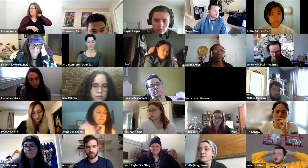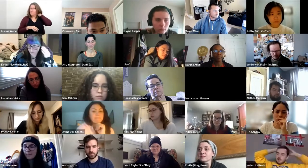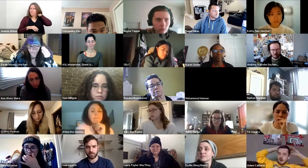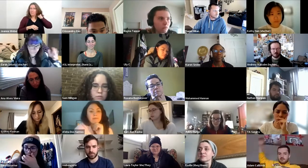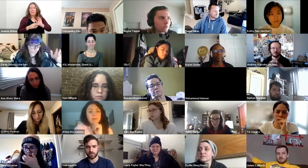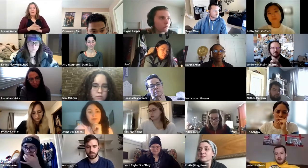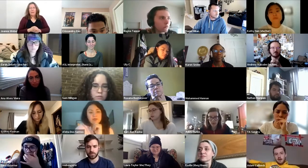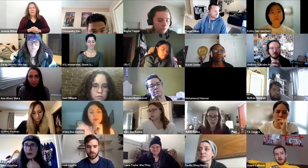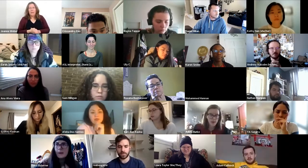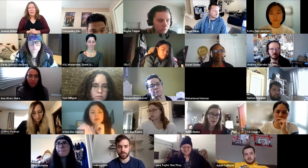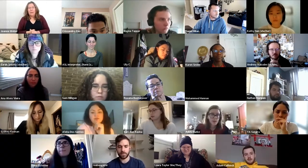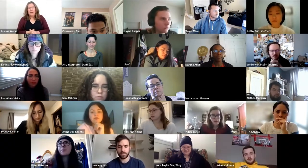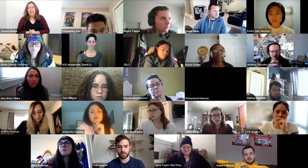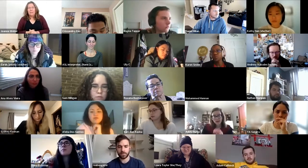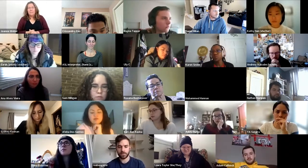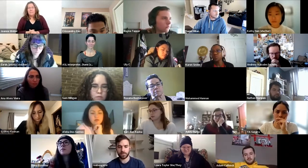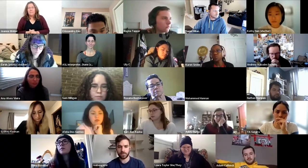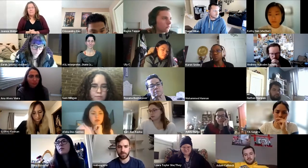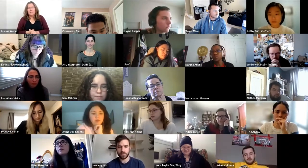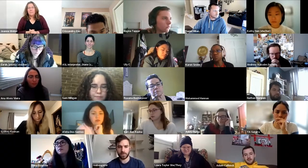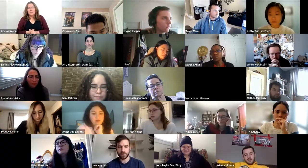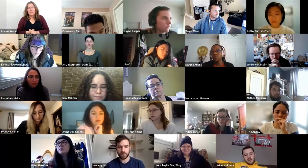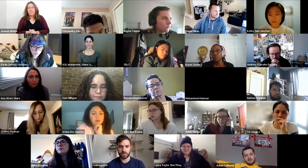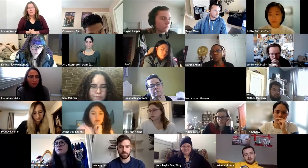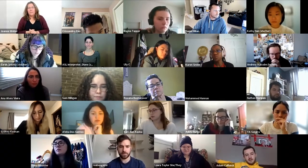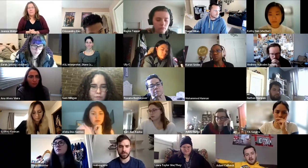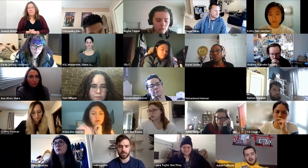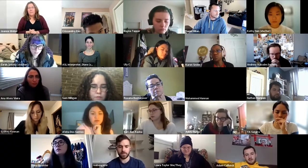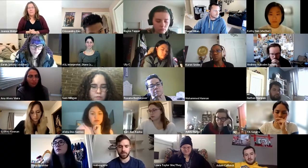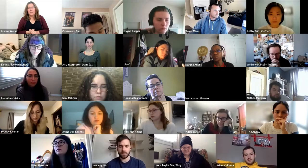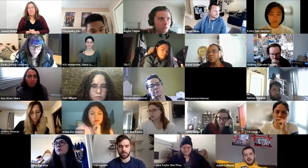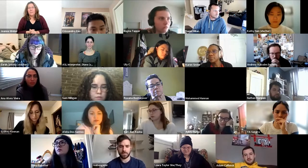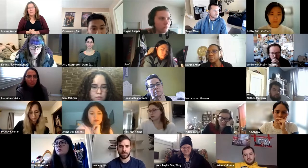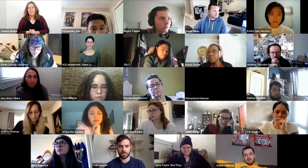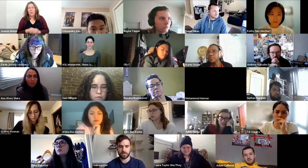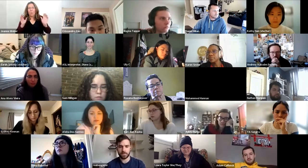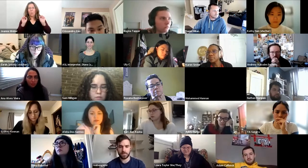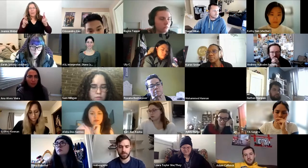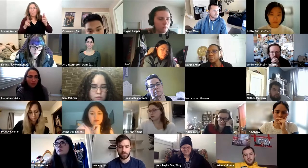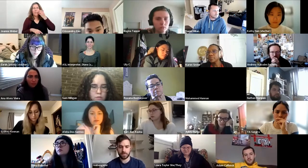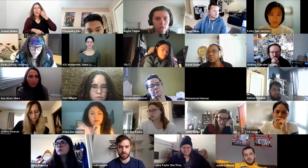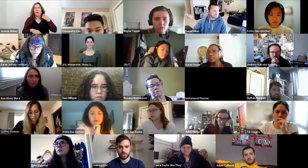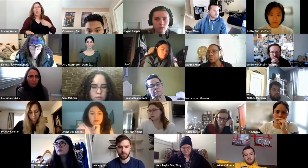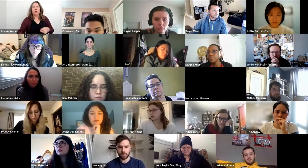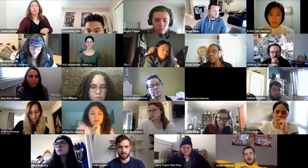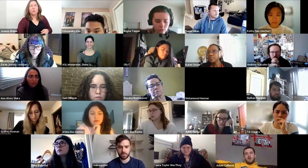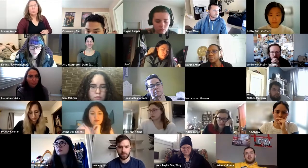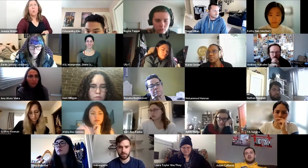of course they'll remain up and you can watch them after class if you want, or review them again if you want.